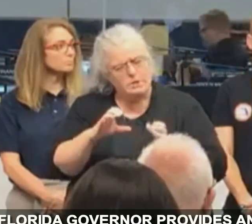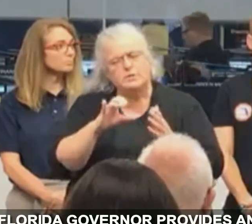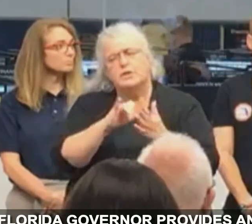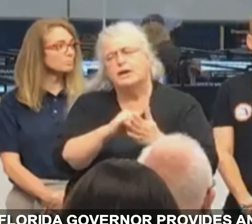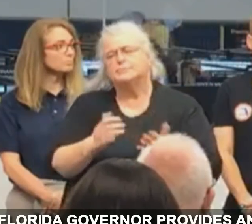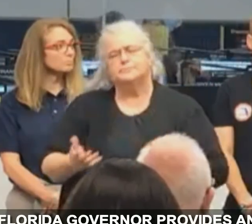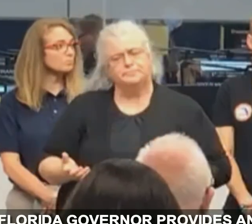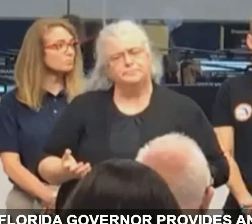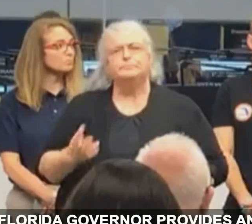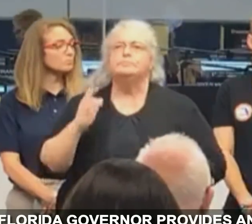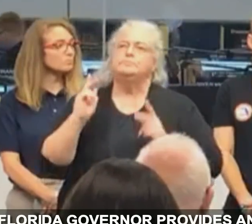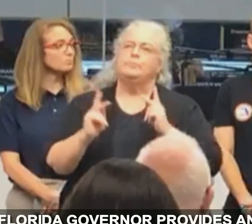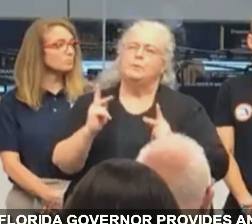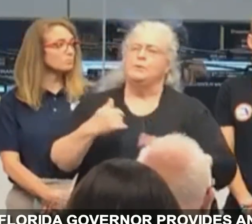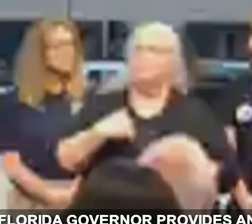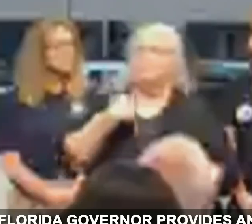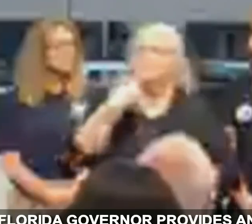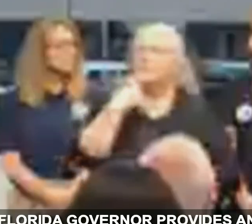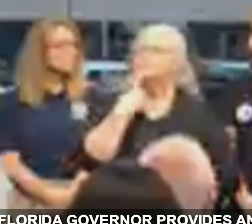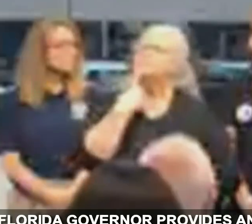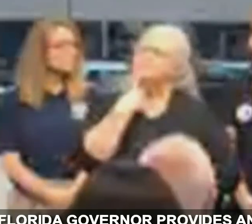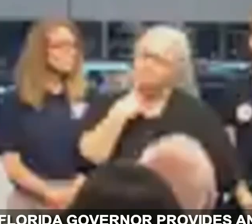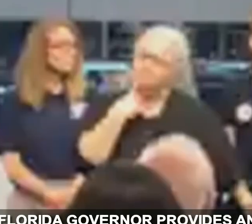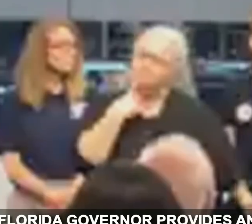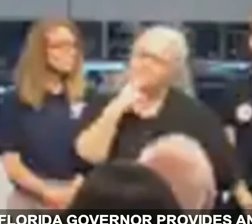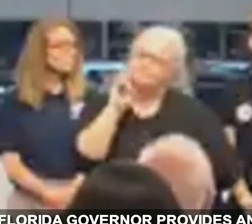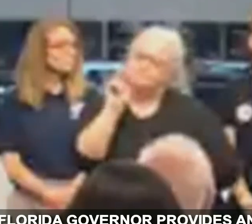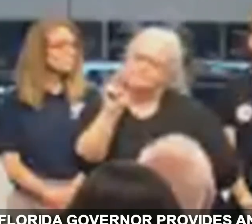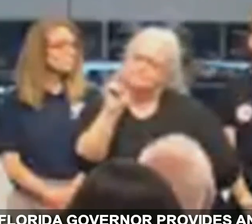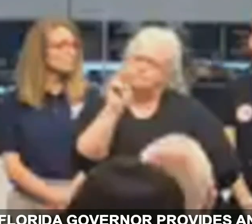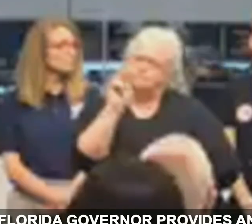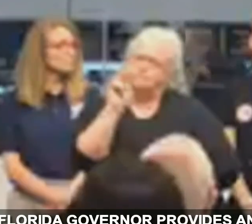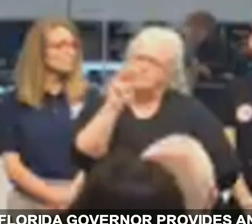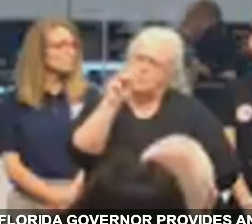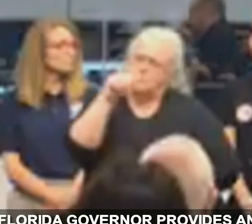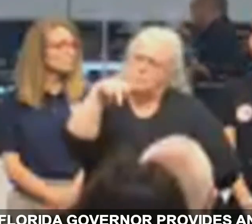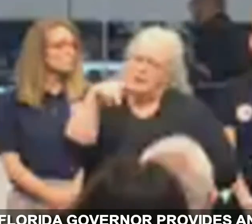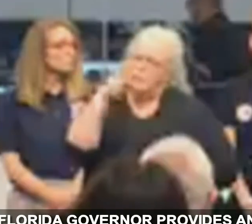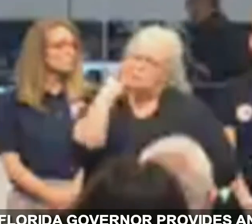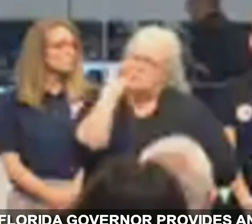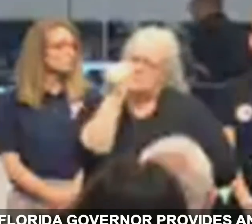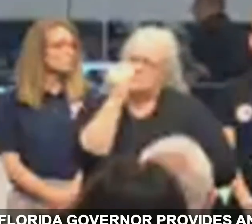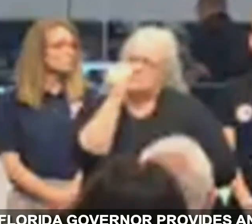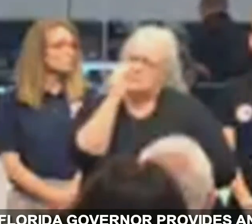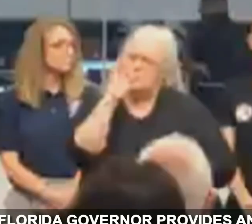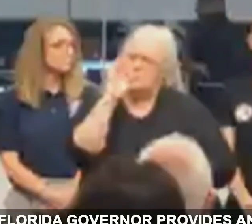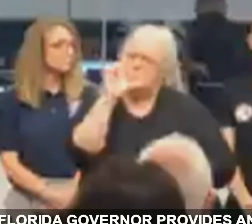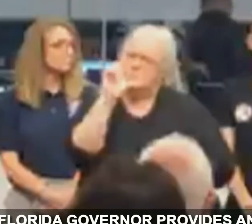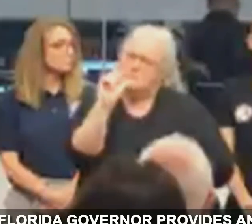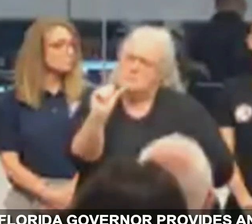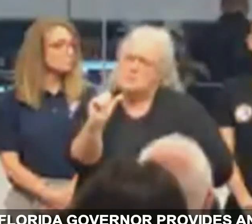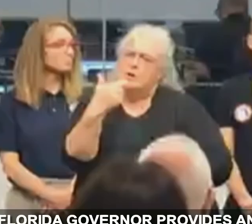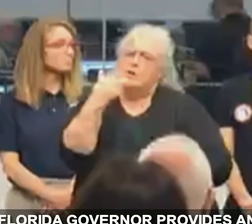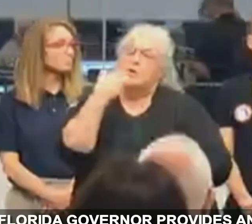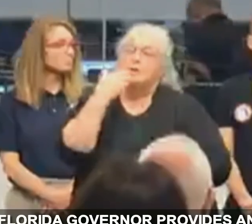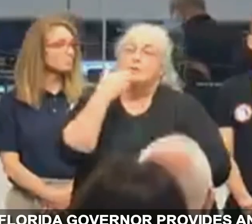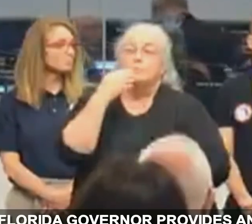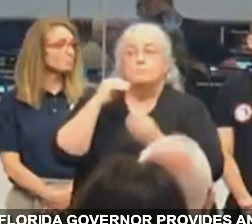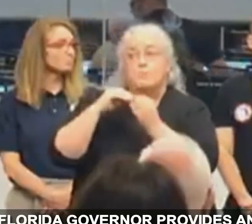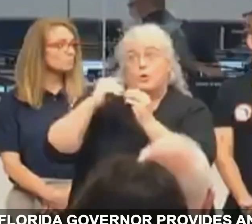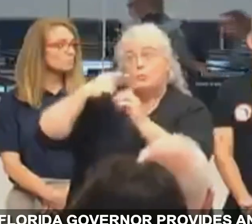think people look and say, okay, it looks like it's been positive movement, but we're not out of the woods yet. So I think people are going to probably